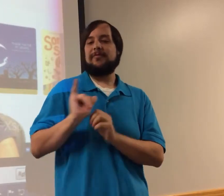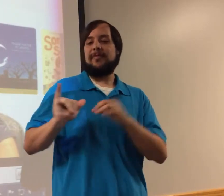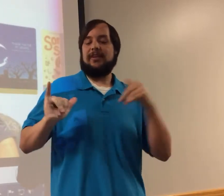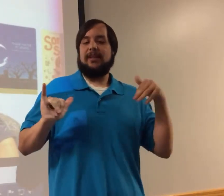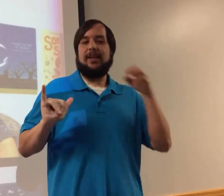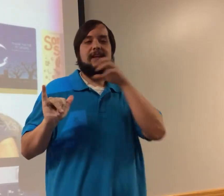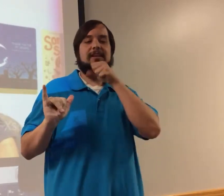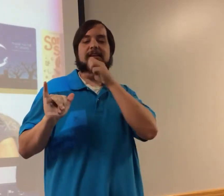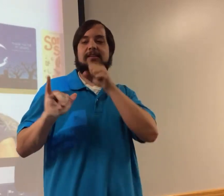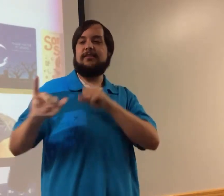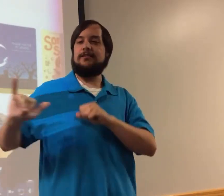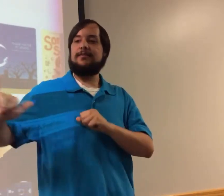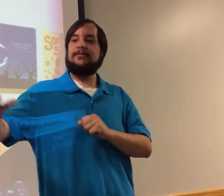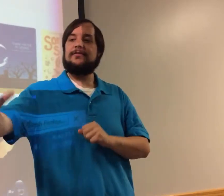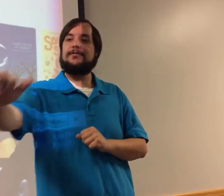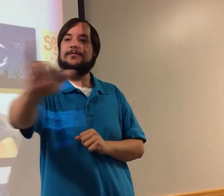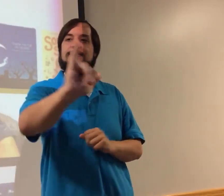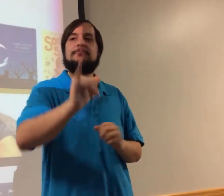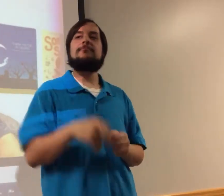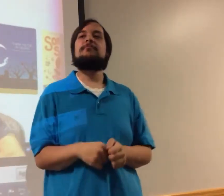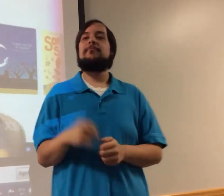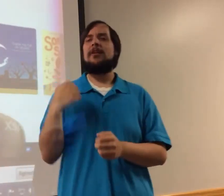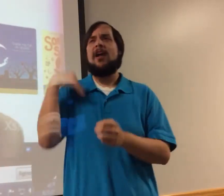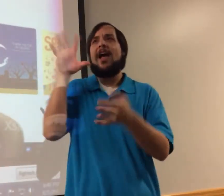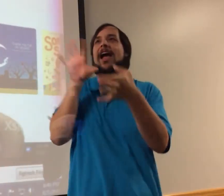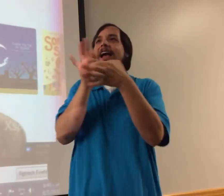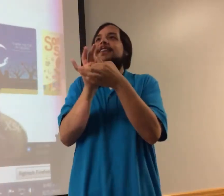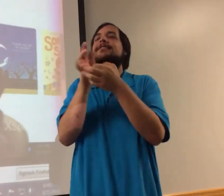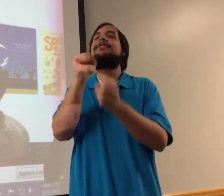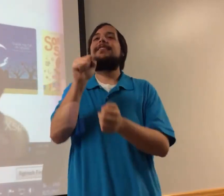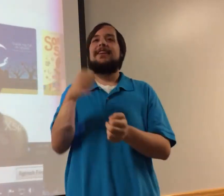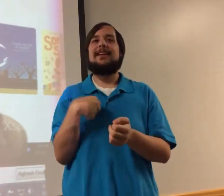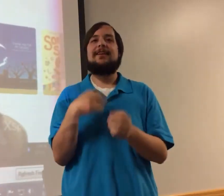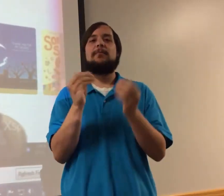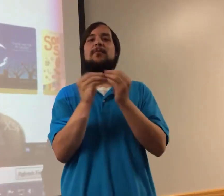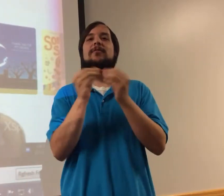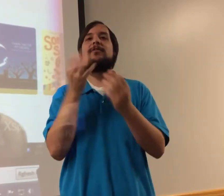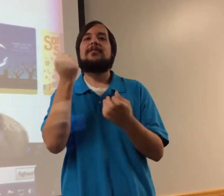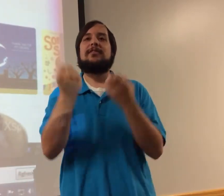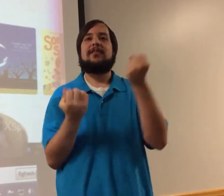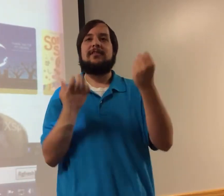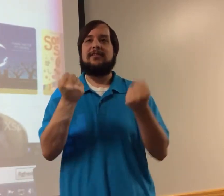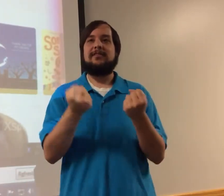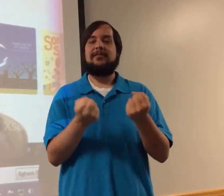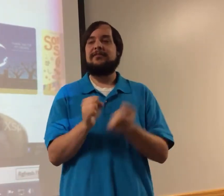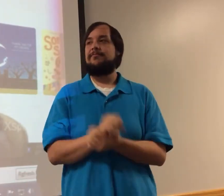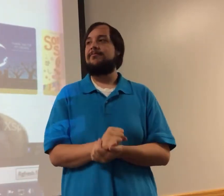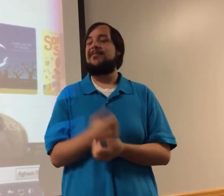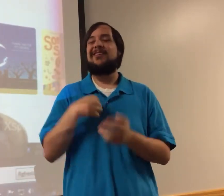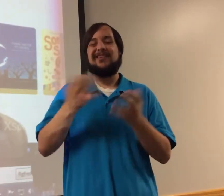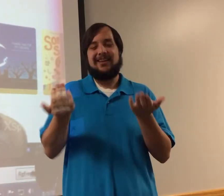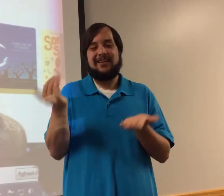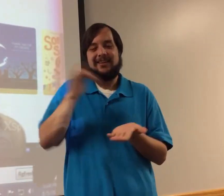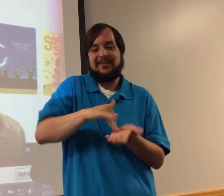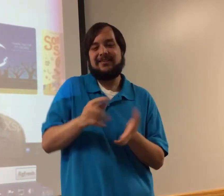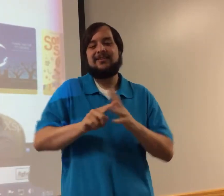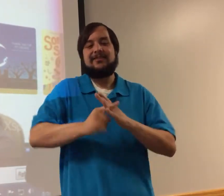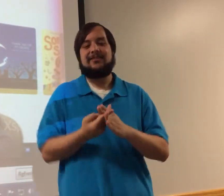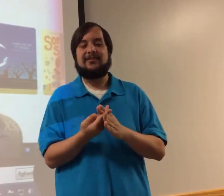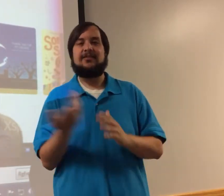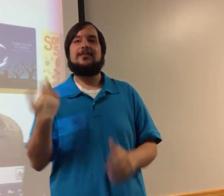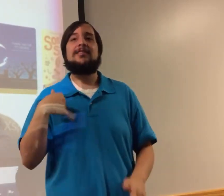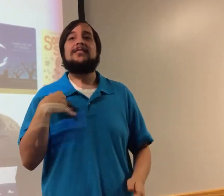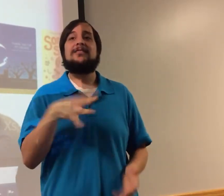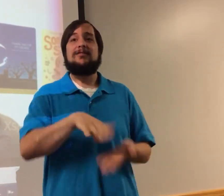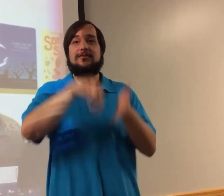our students had more access to communication. So that's something that I'm hoping to get started, and as